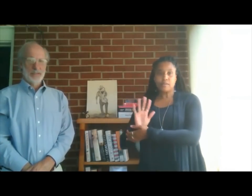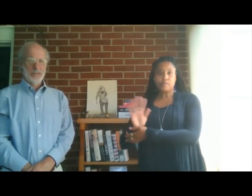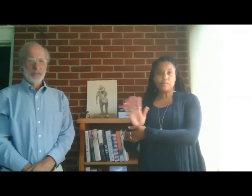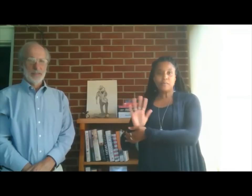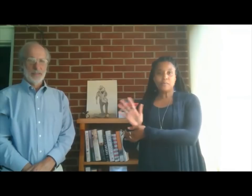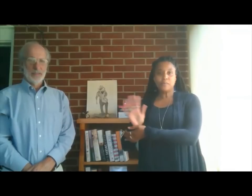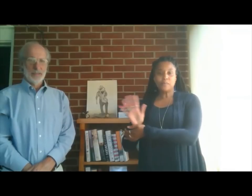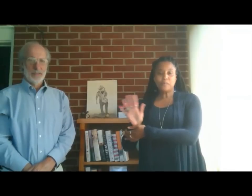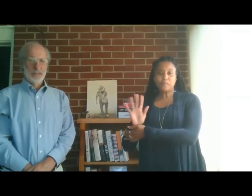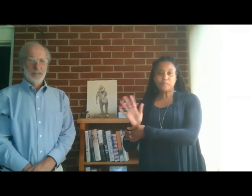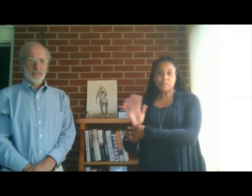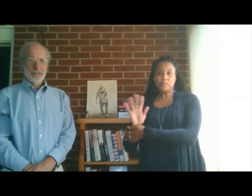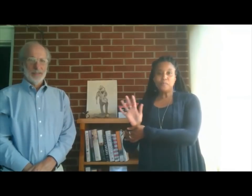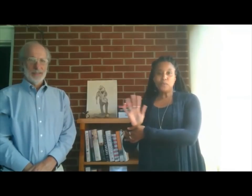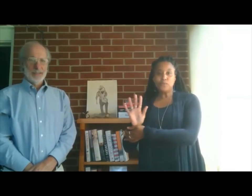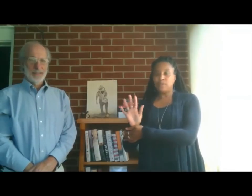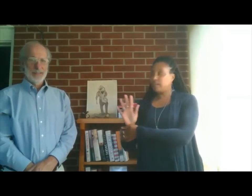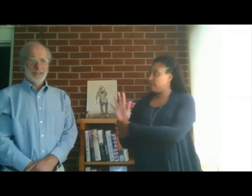cheese.